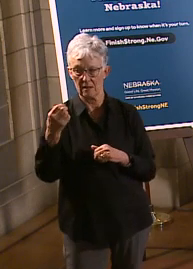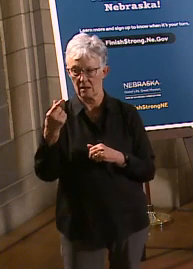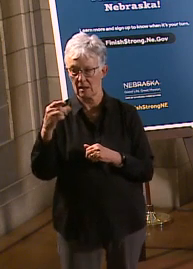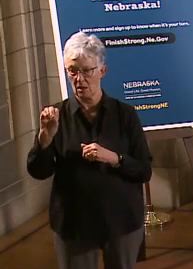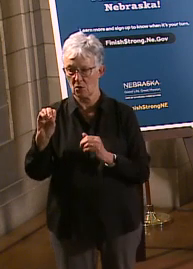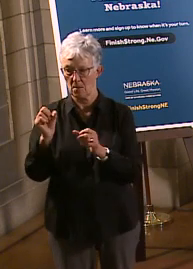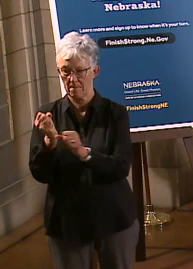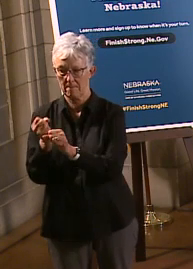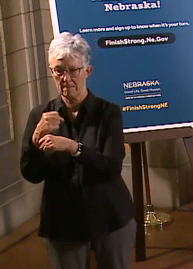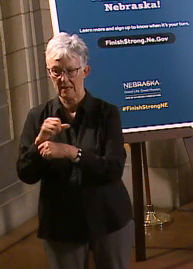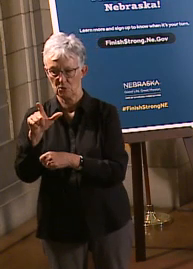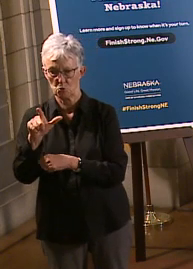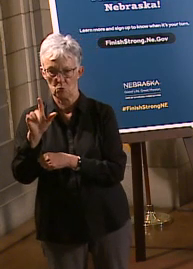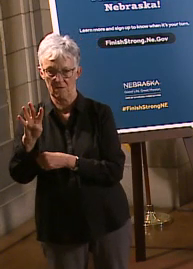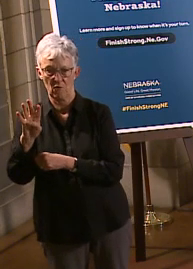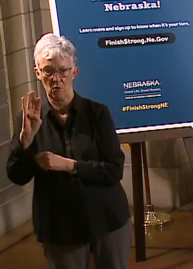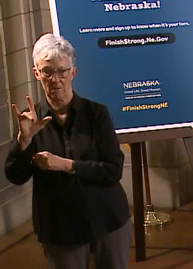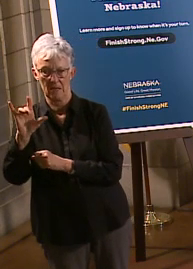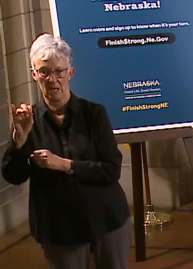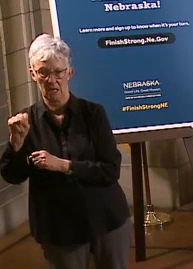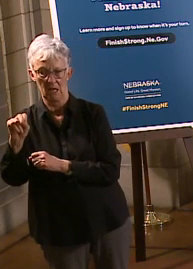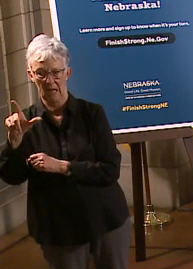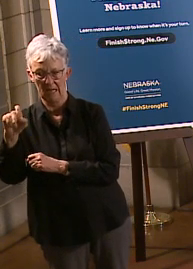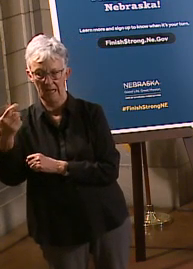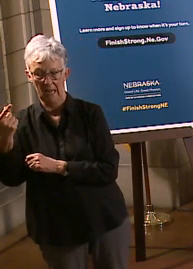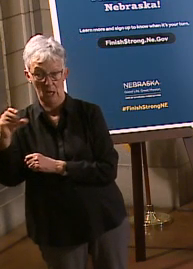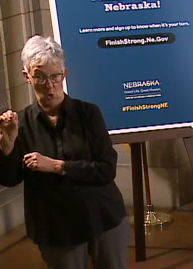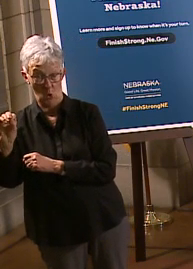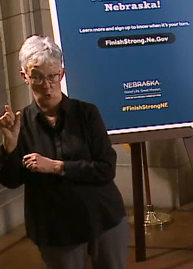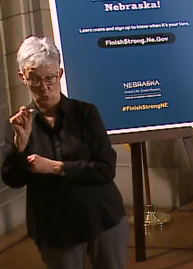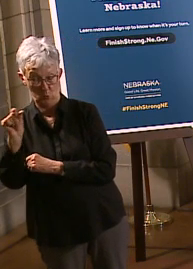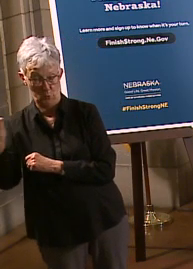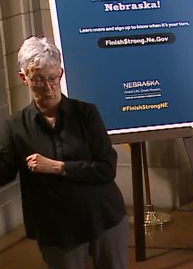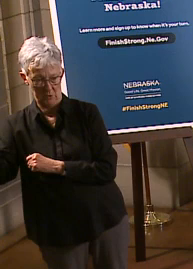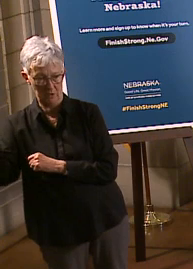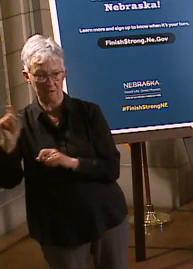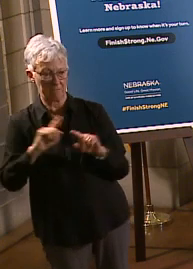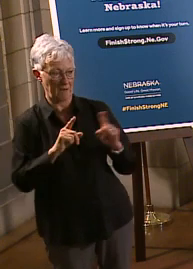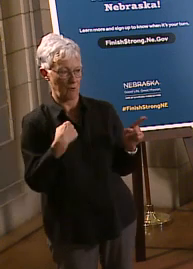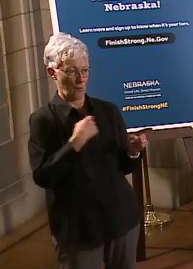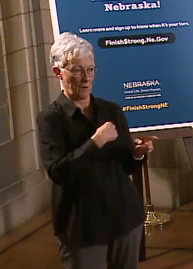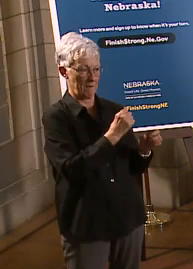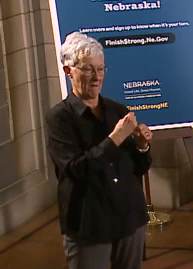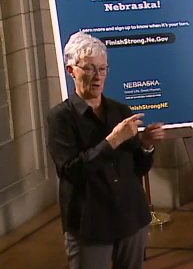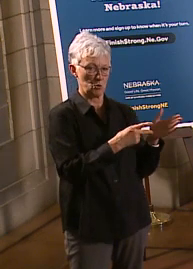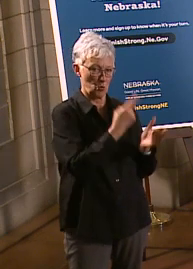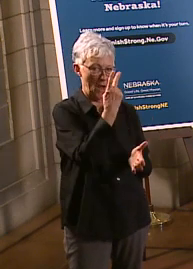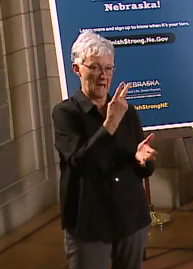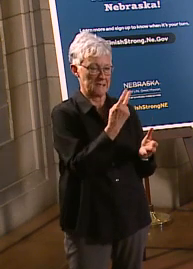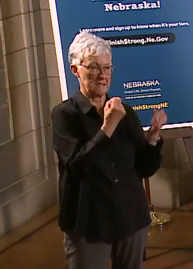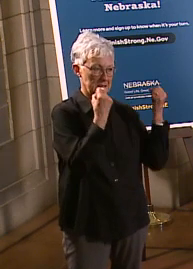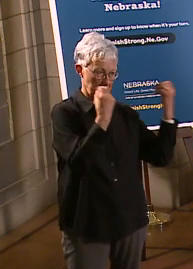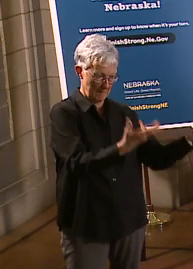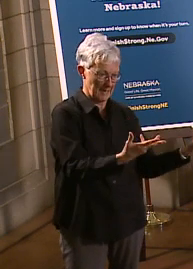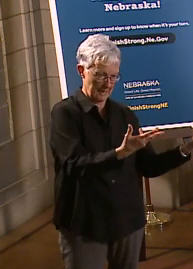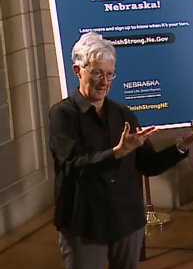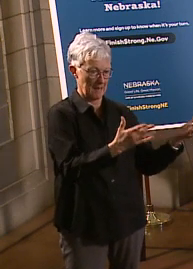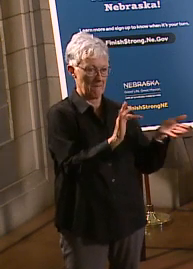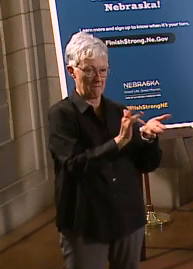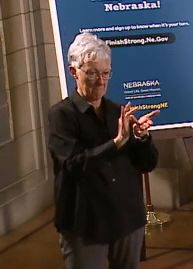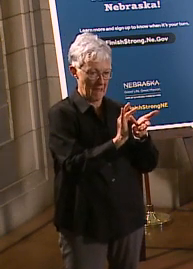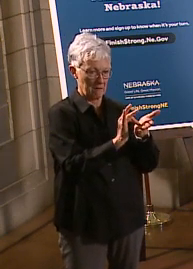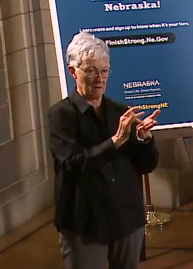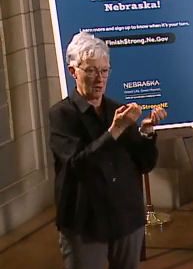24 billion different Lego pieces. So we make about twice as many medical devices as Lego does Lego bricks.